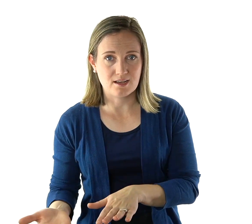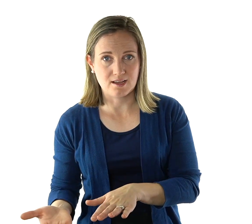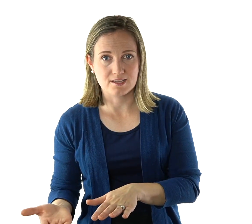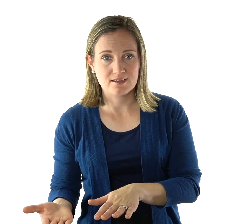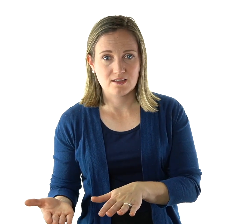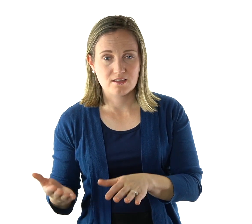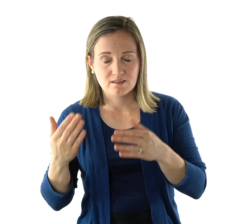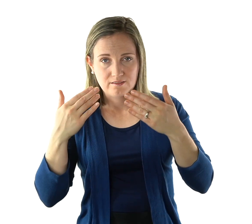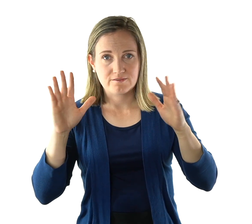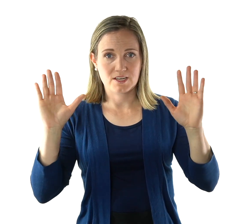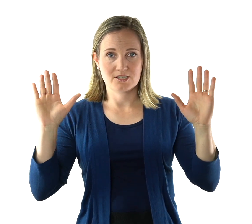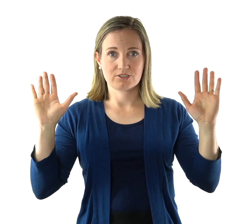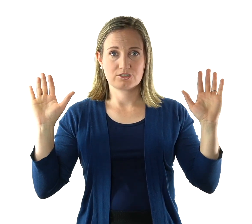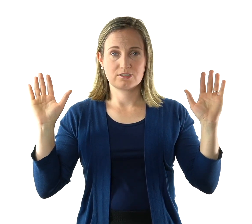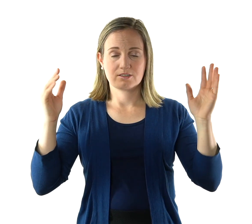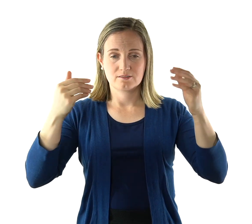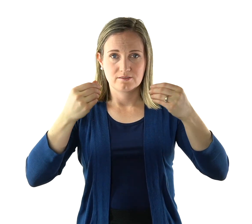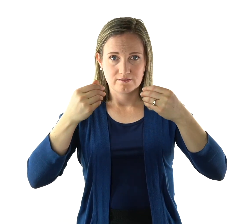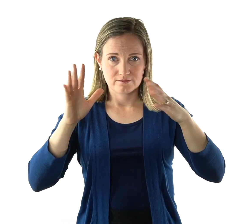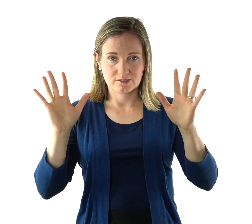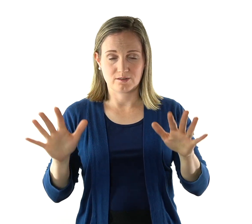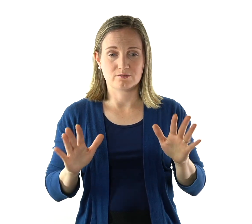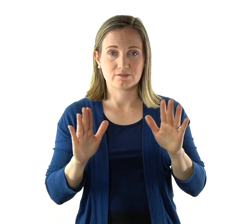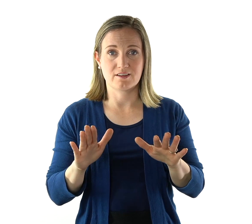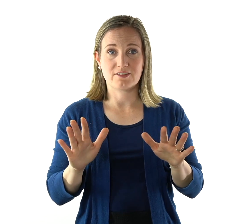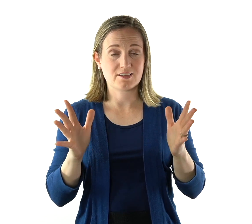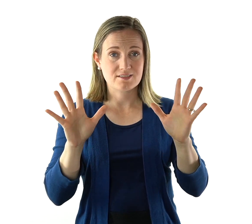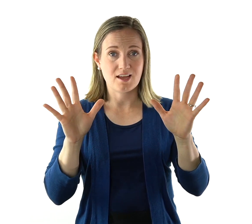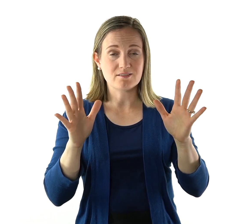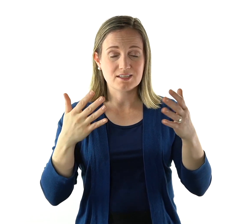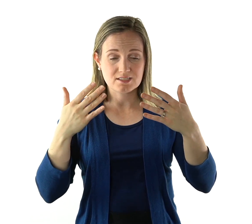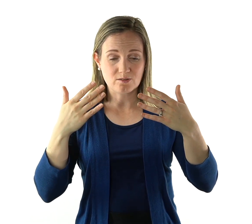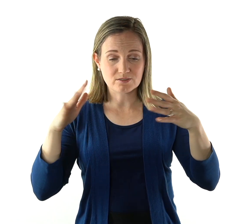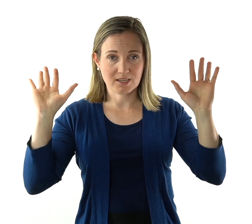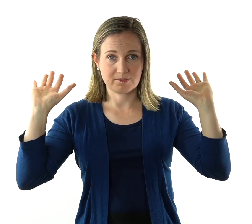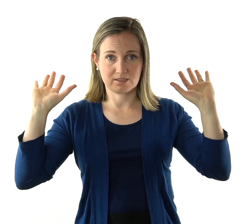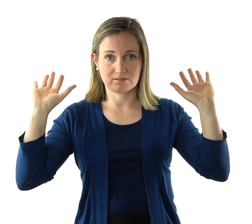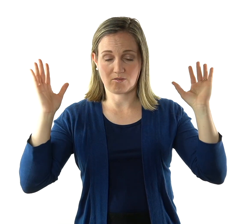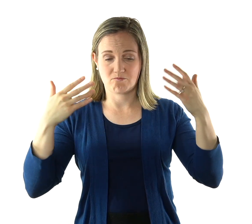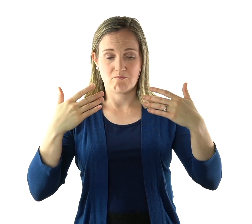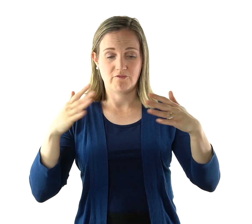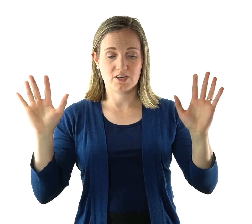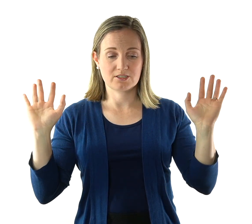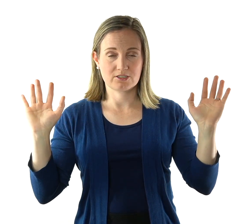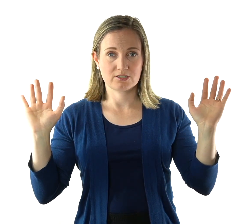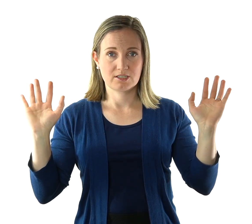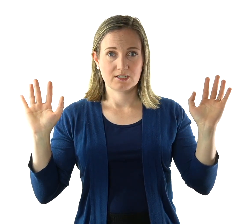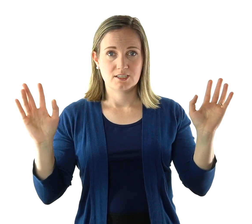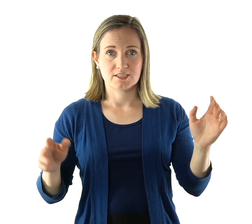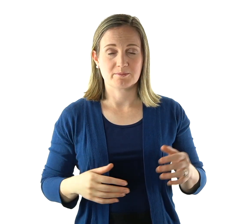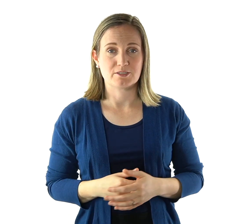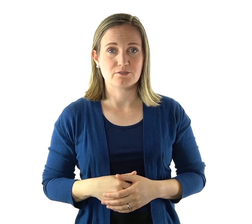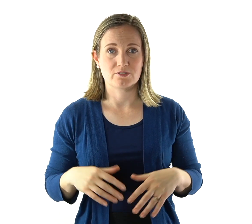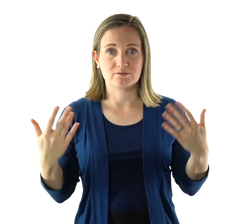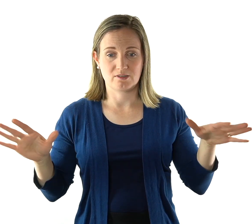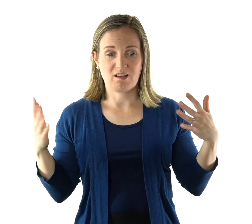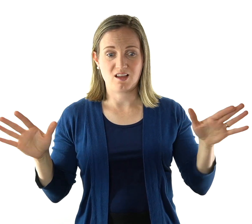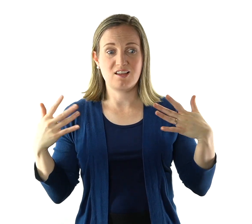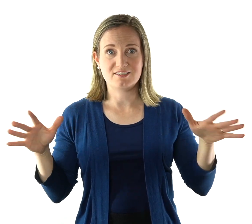die, finish. So you have hands out like this the whole time, and they just go finish. Like my 2-year-old will go, all